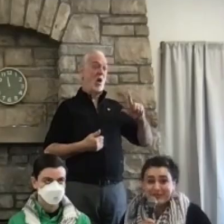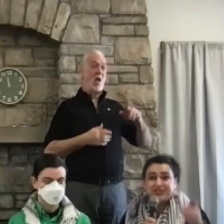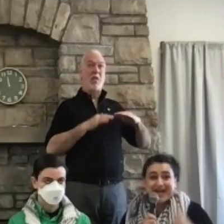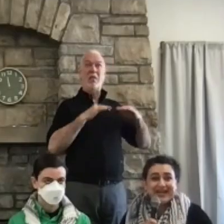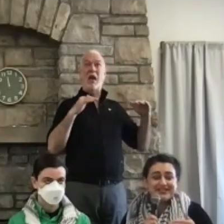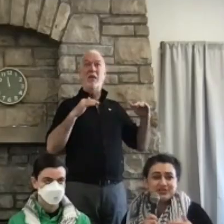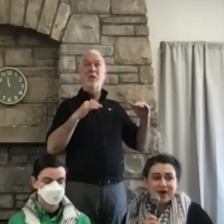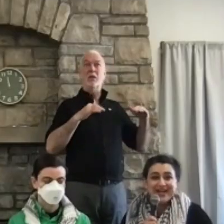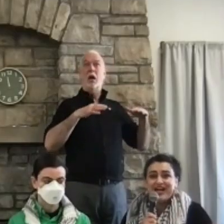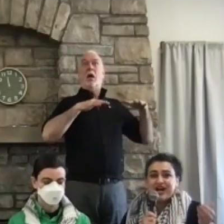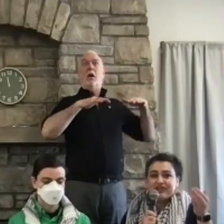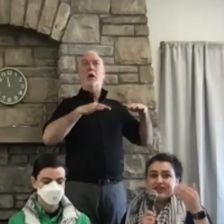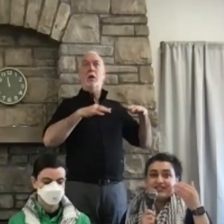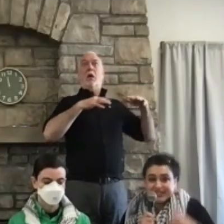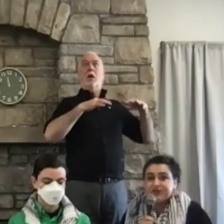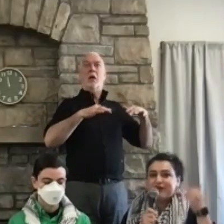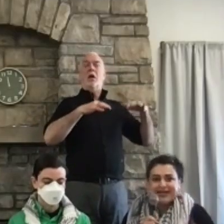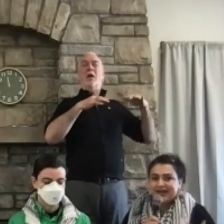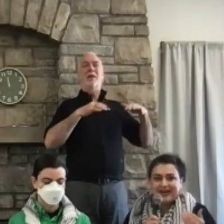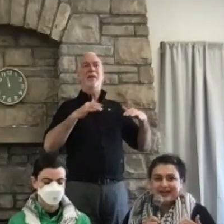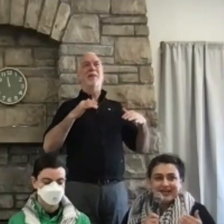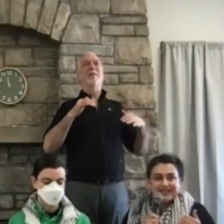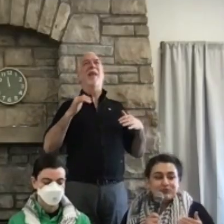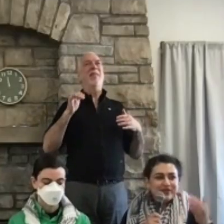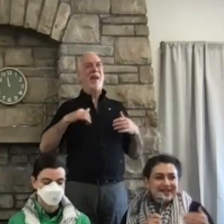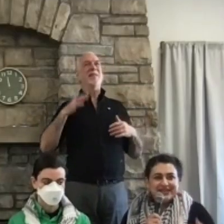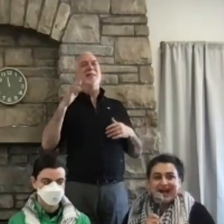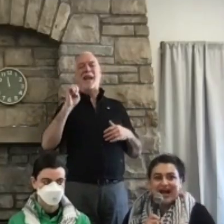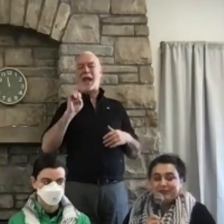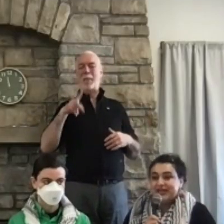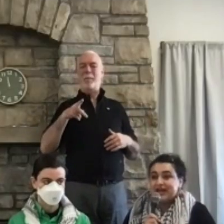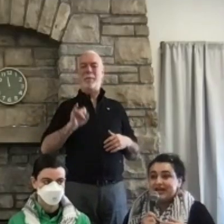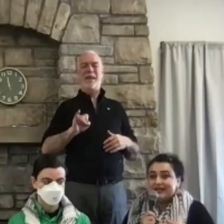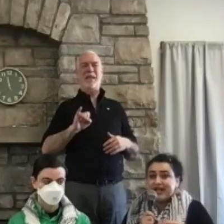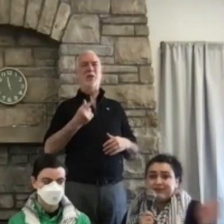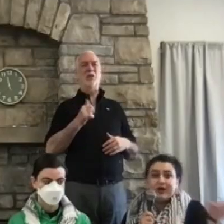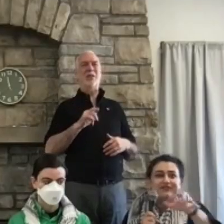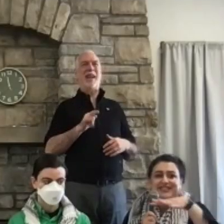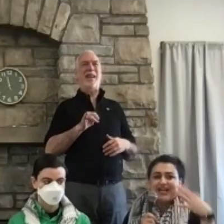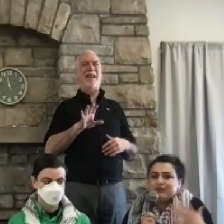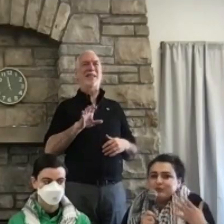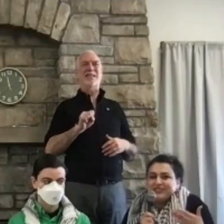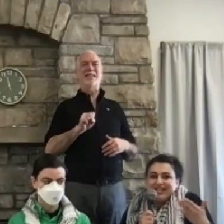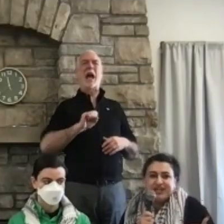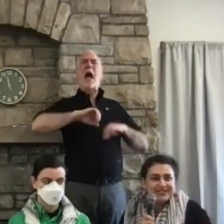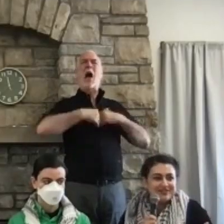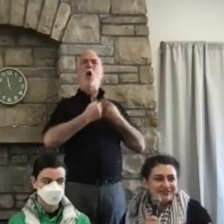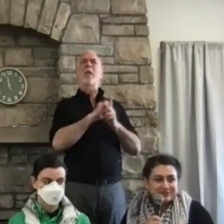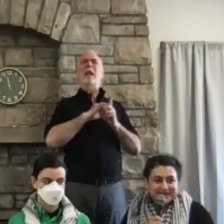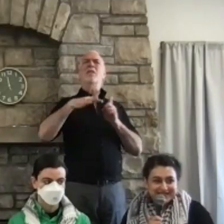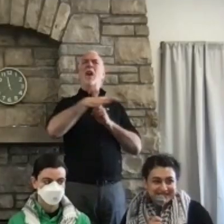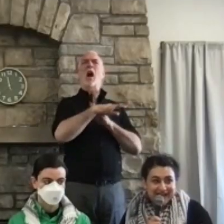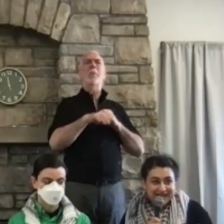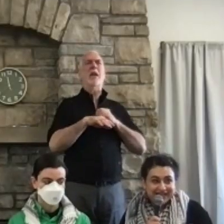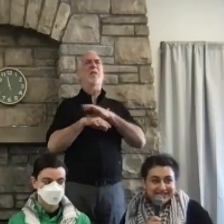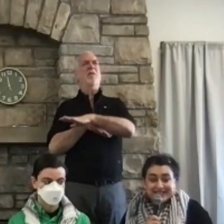part of epigenetics. It's why schizophrenia is more likely to happen, and every one of us have a 1% chance of